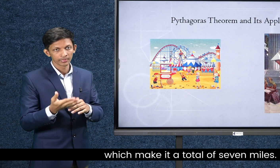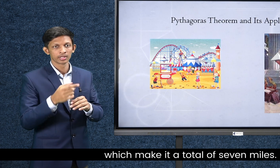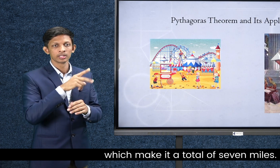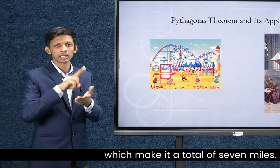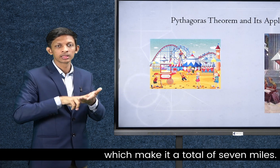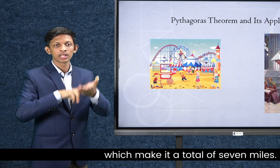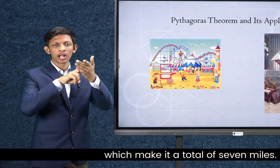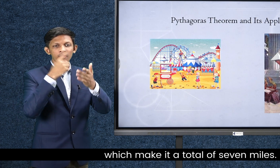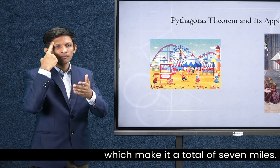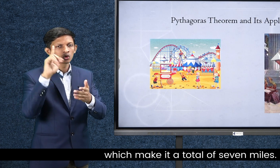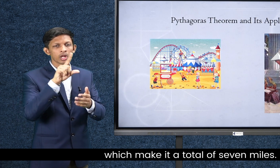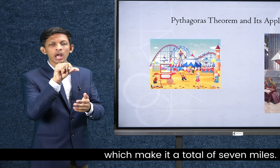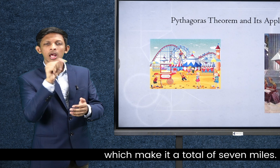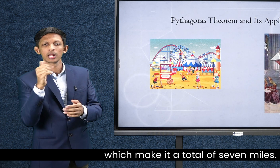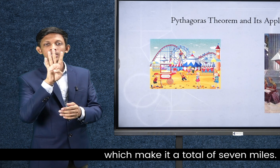it a total of 7 miles.